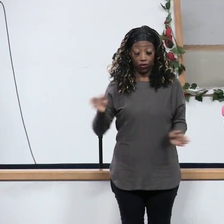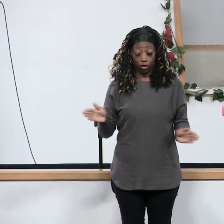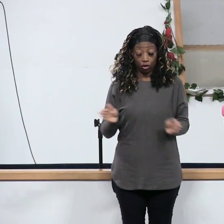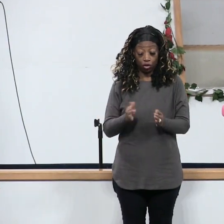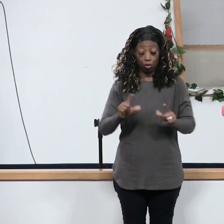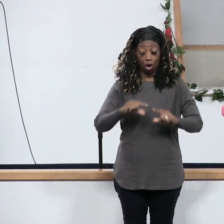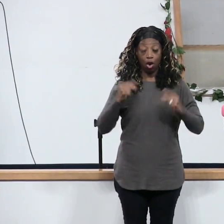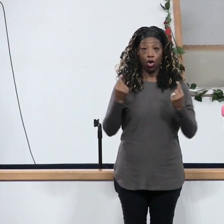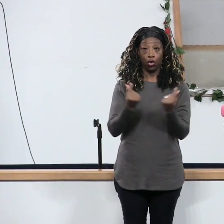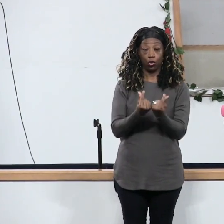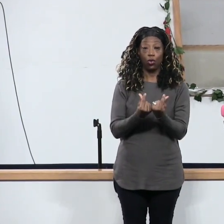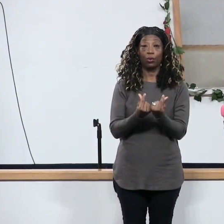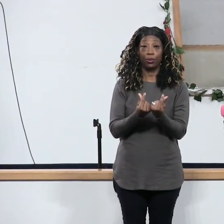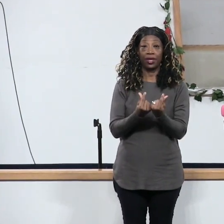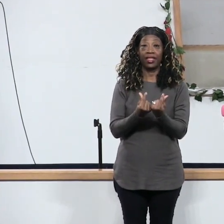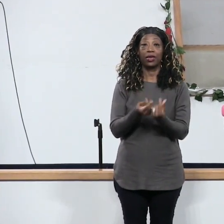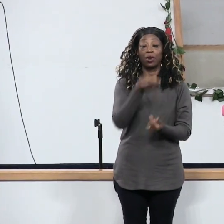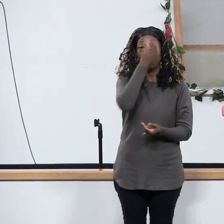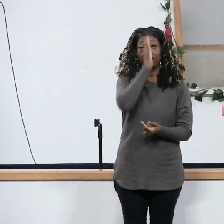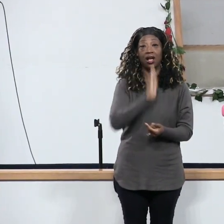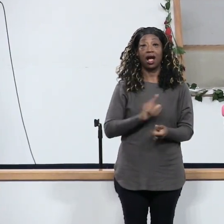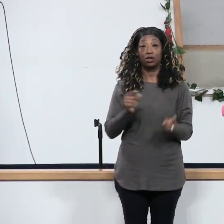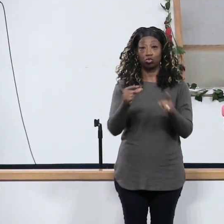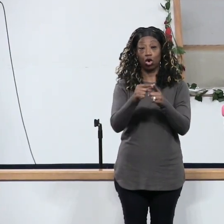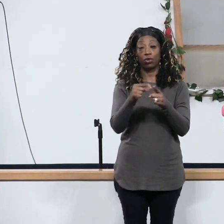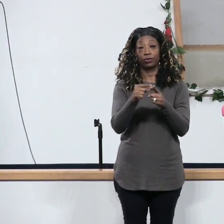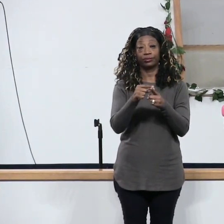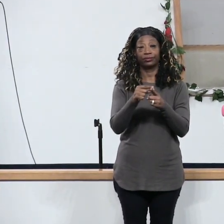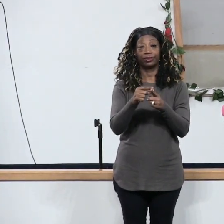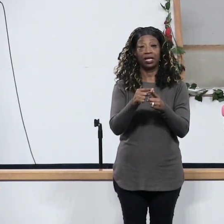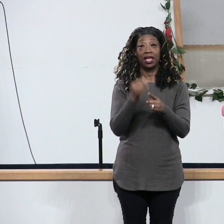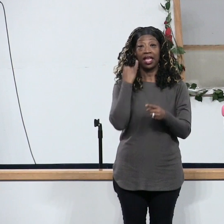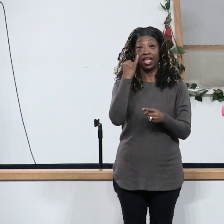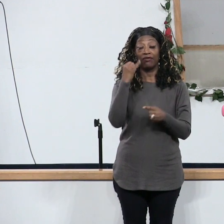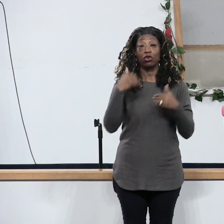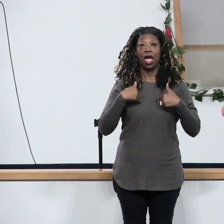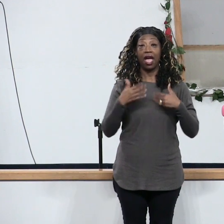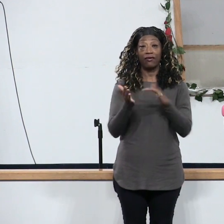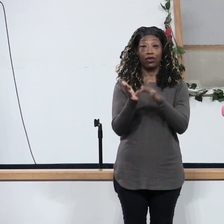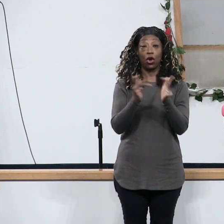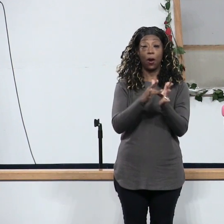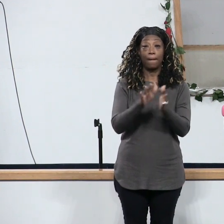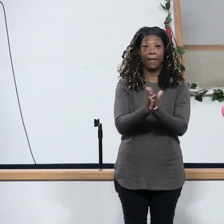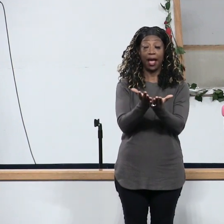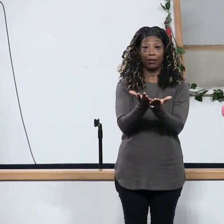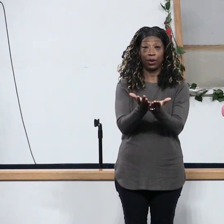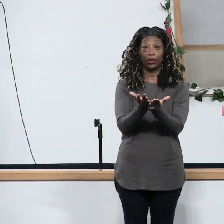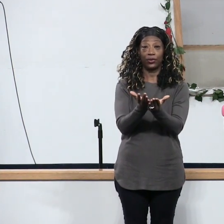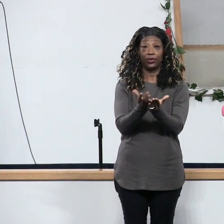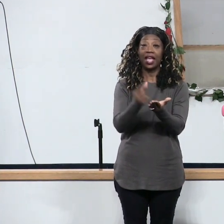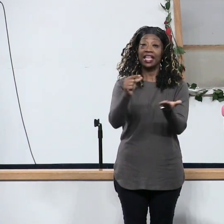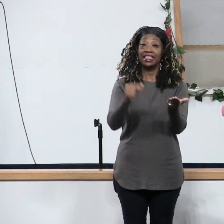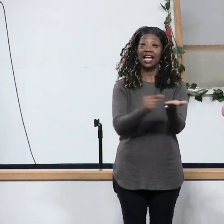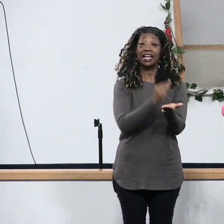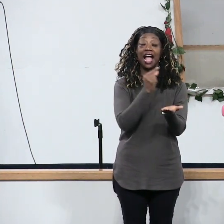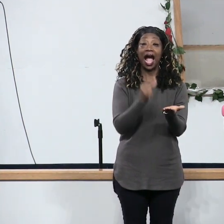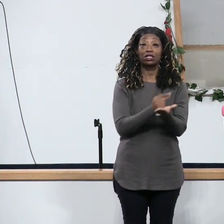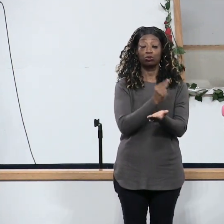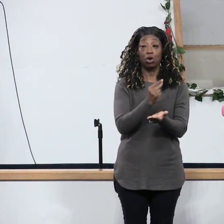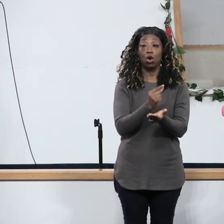jump into the Word of the Lord. If you have your Bibles, we are going to the Gospel of